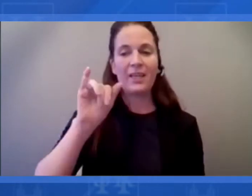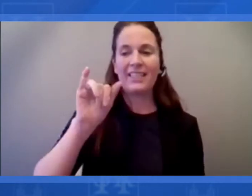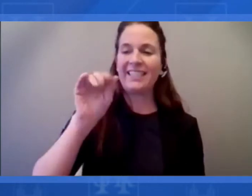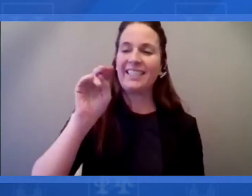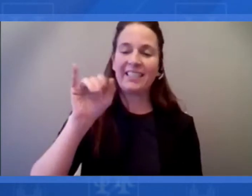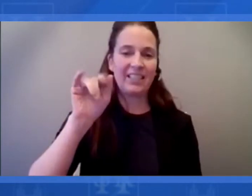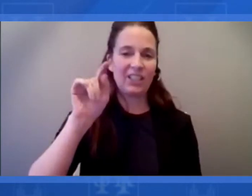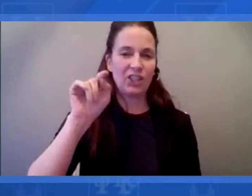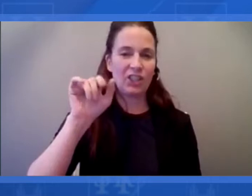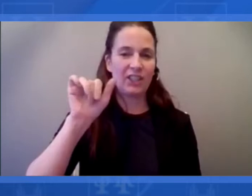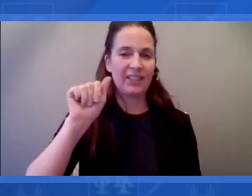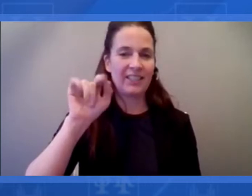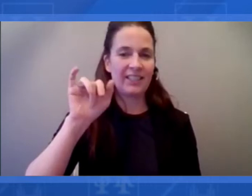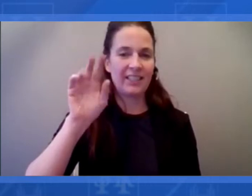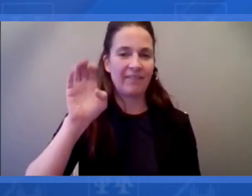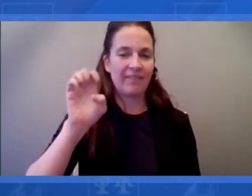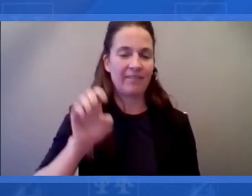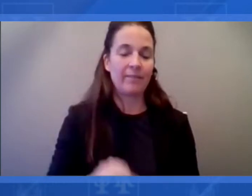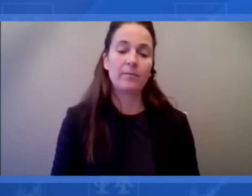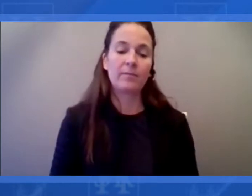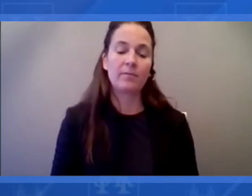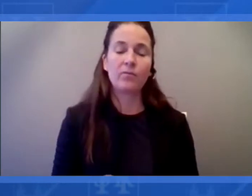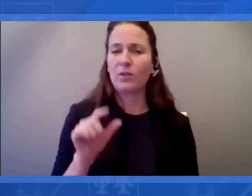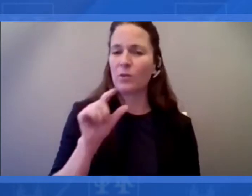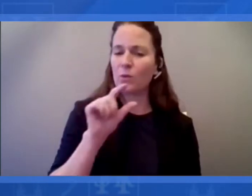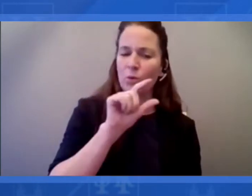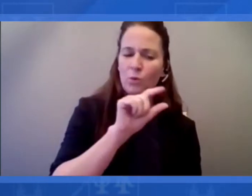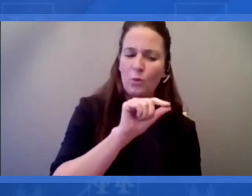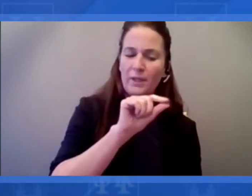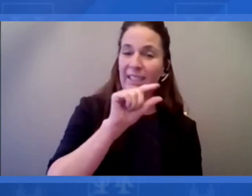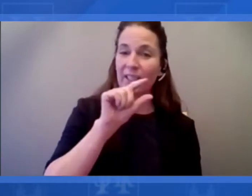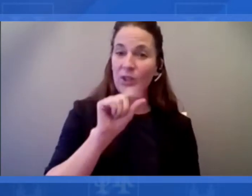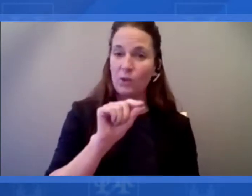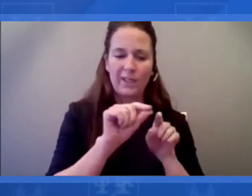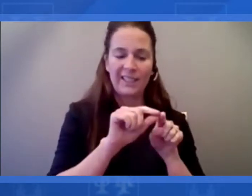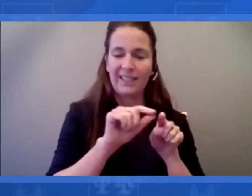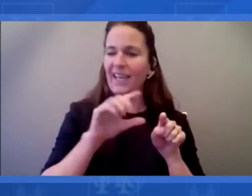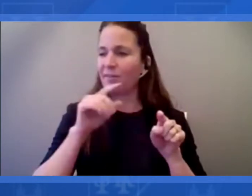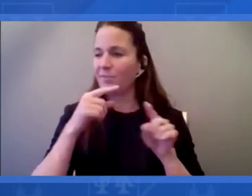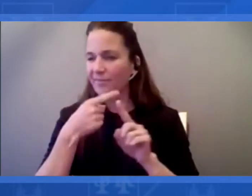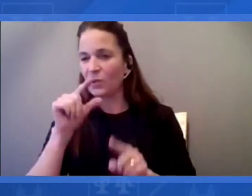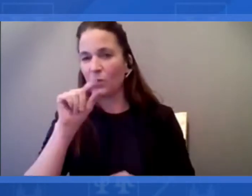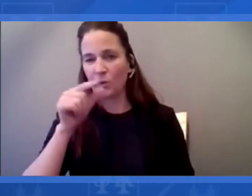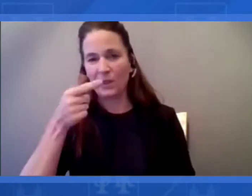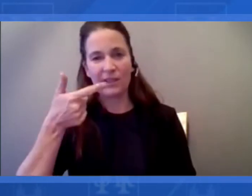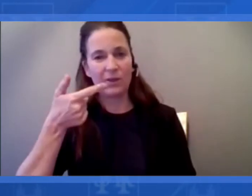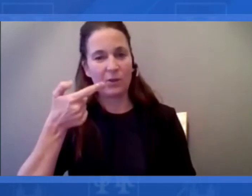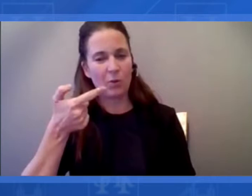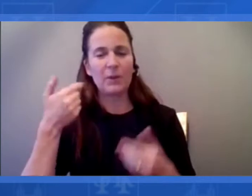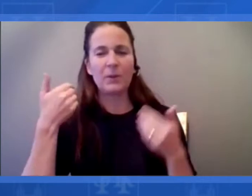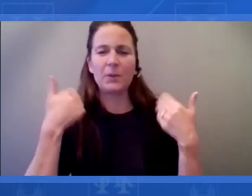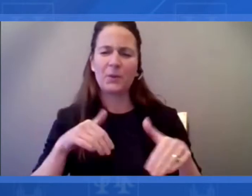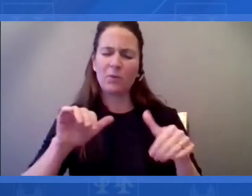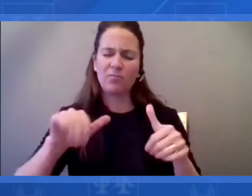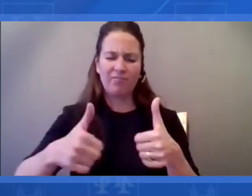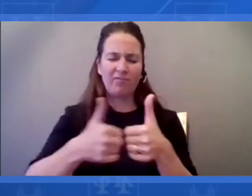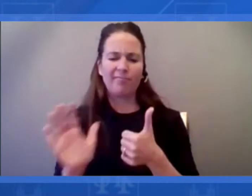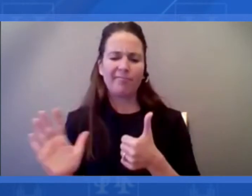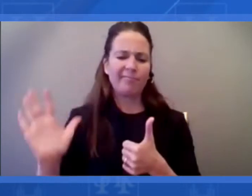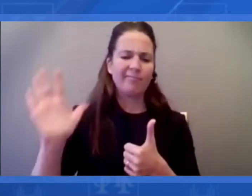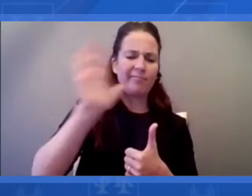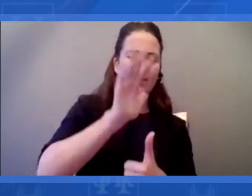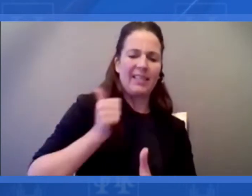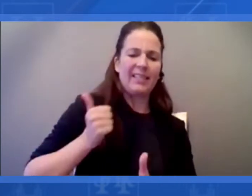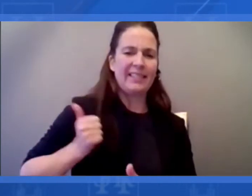Like 2020, 2021 was a challenging year for public transit across Ontario and Canada. Our main focus